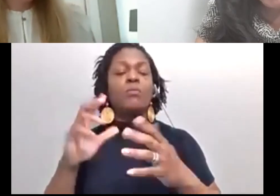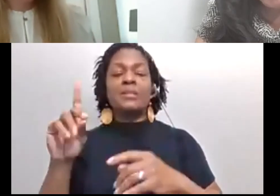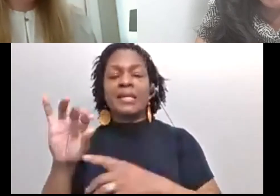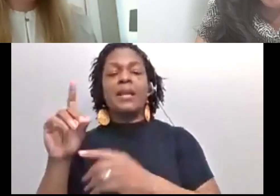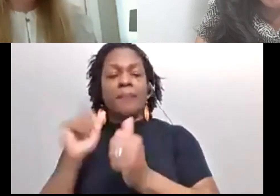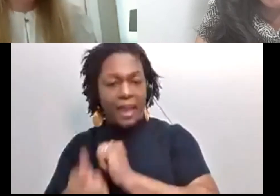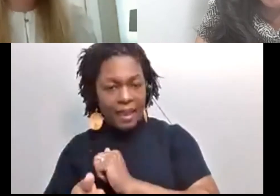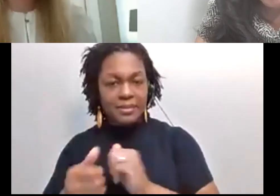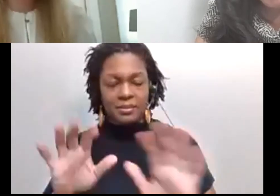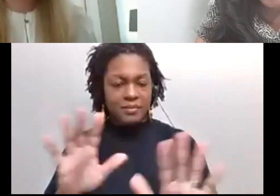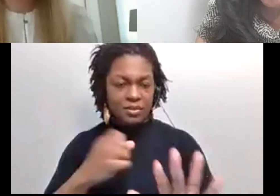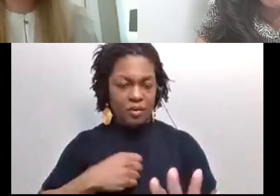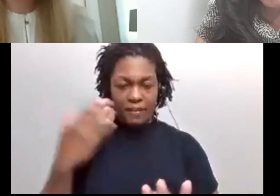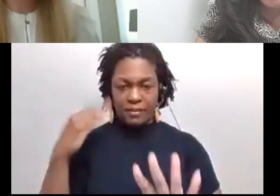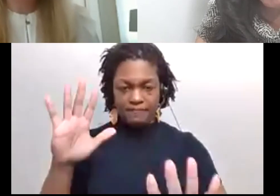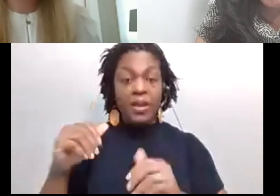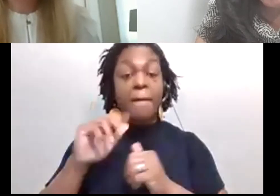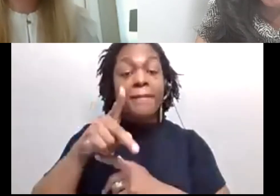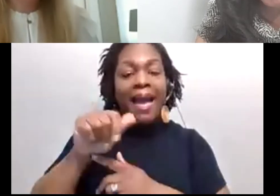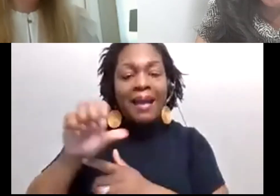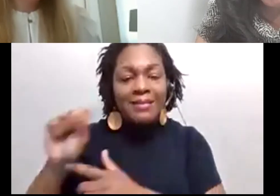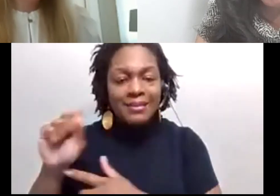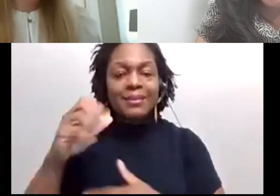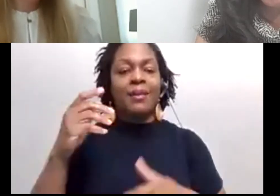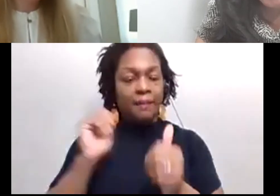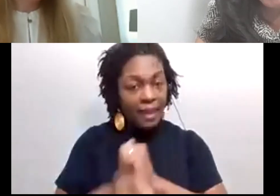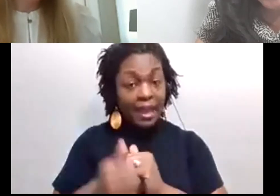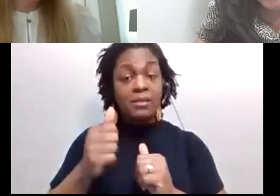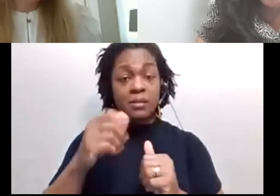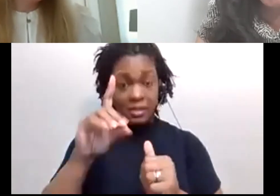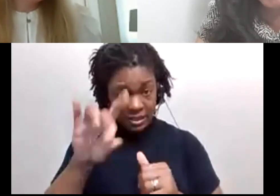next steps planned for them, if we could follow up with those next steps.